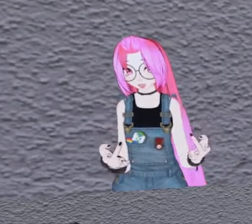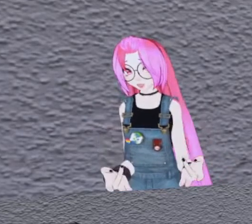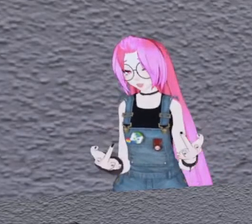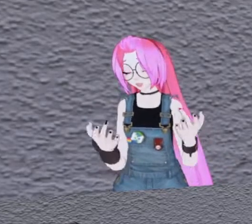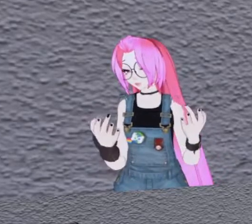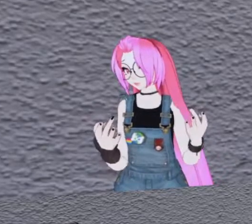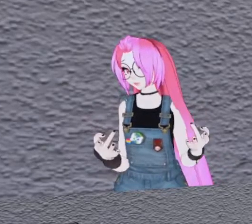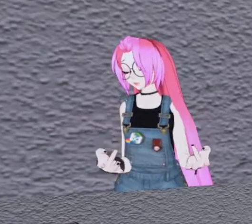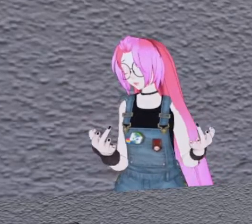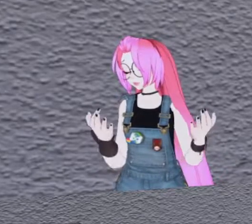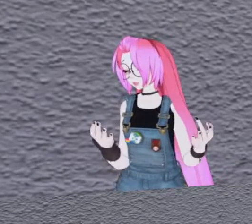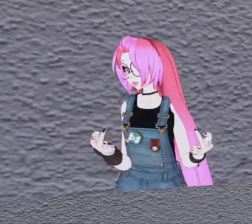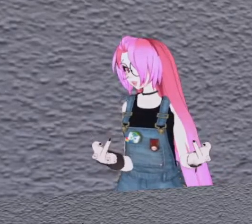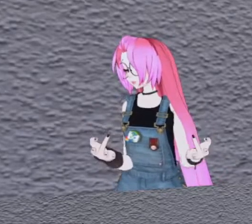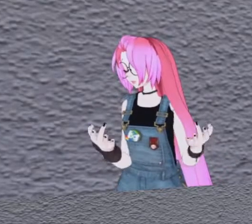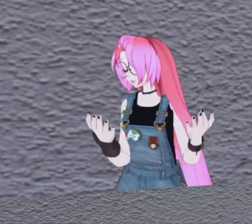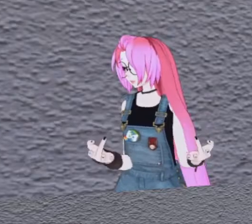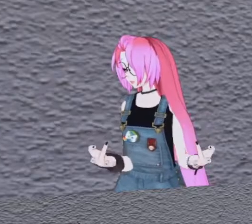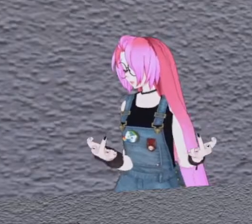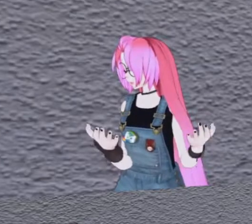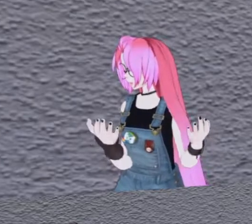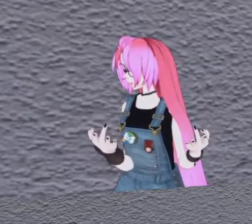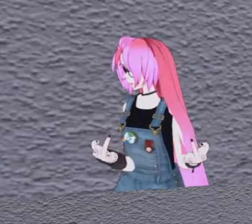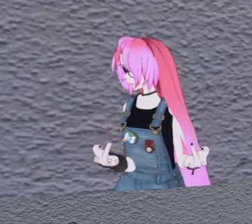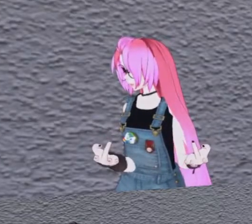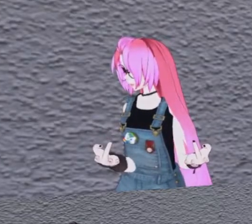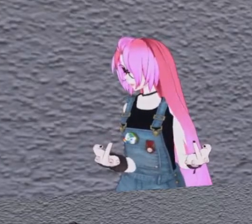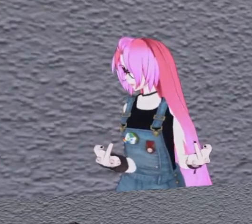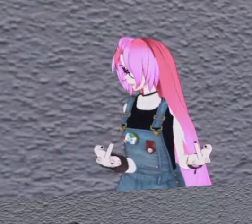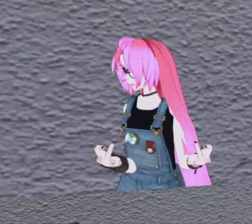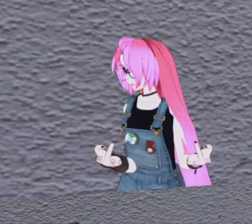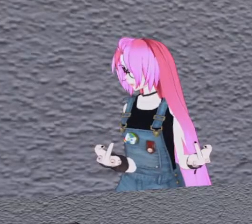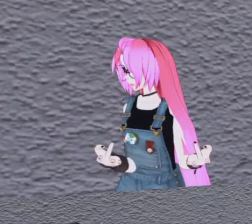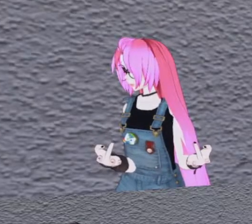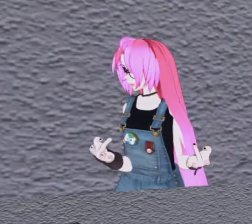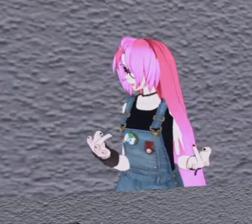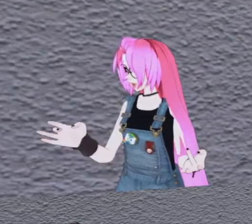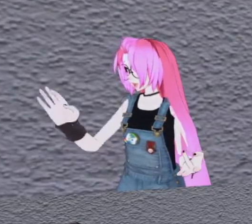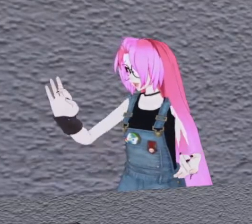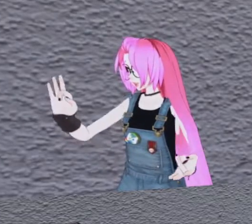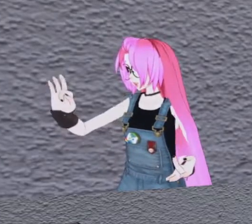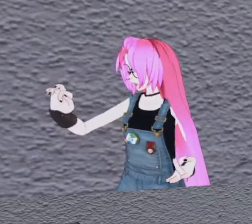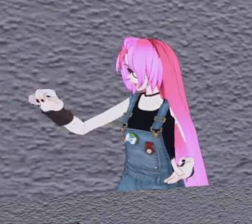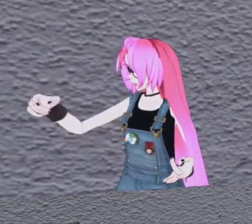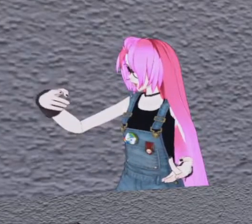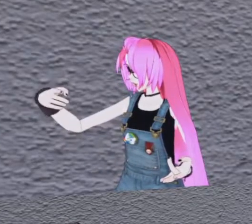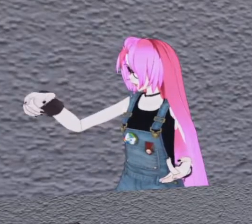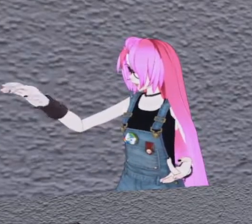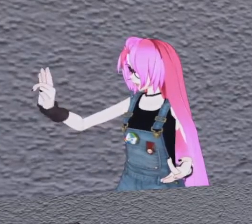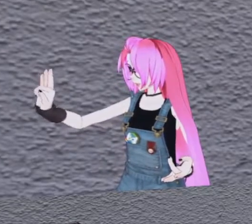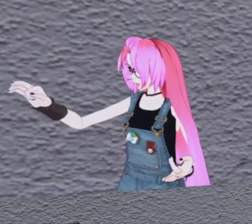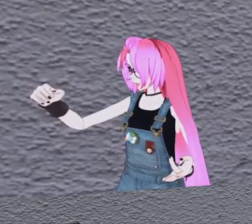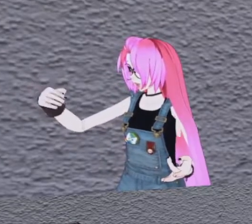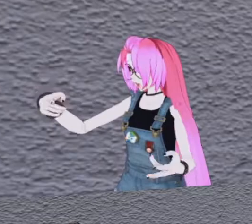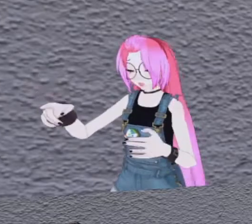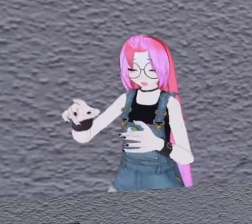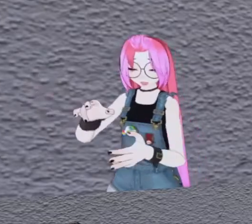air. Humid. Does that work for foggy as well? Foggy. I've fingerspelled fog, or I